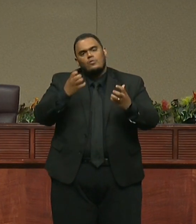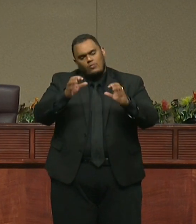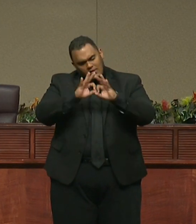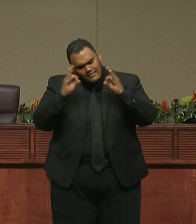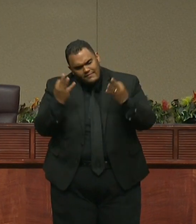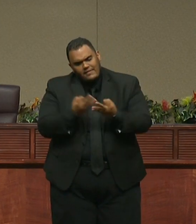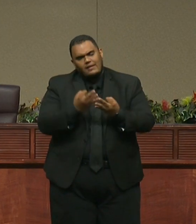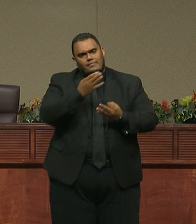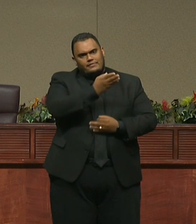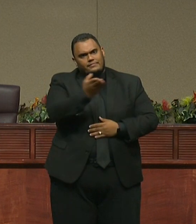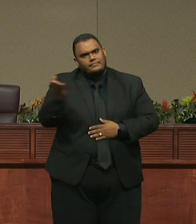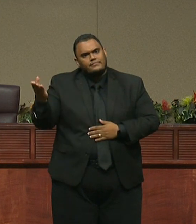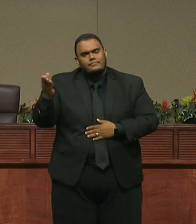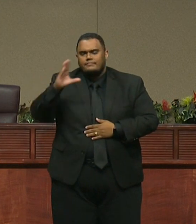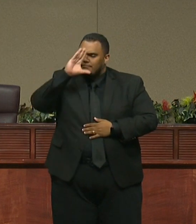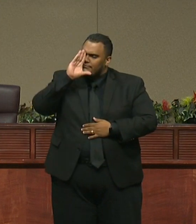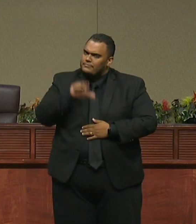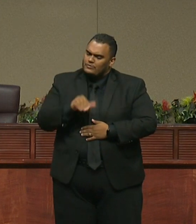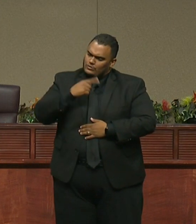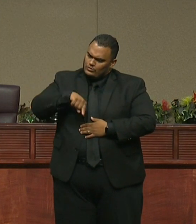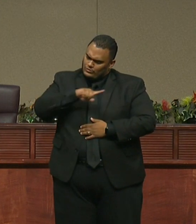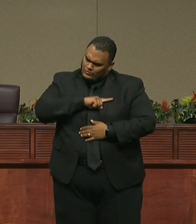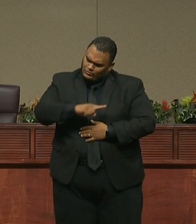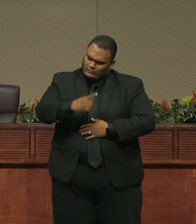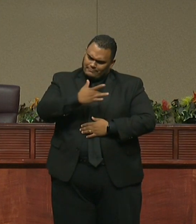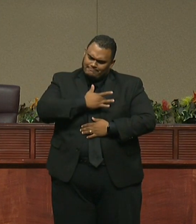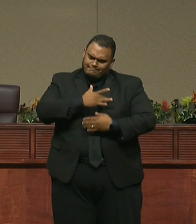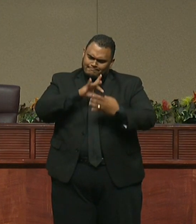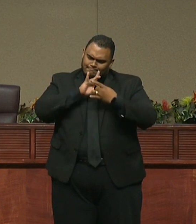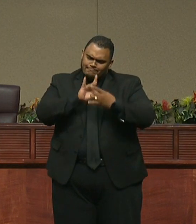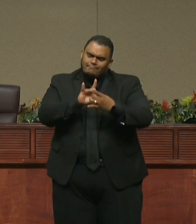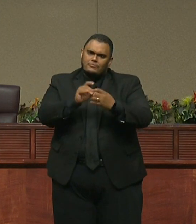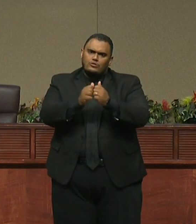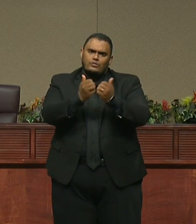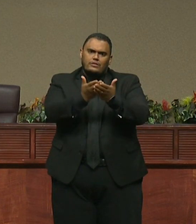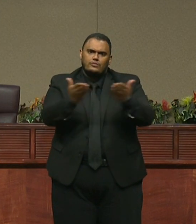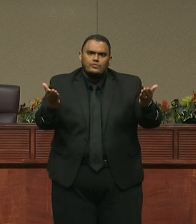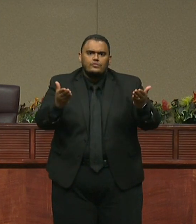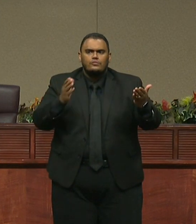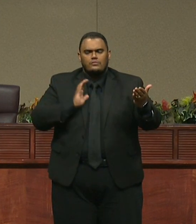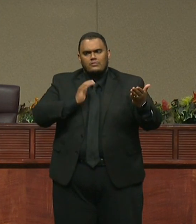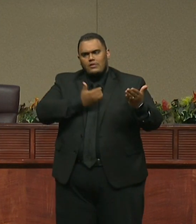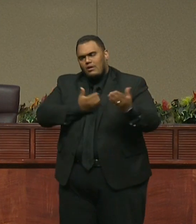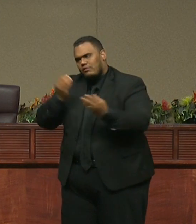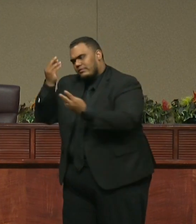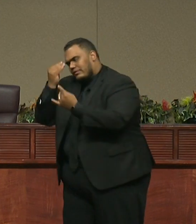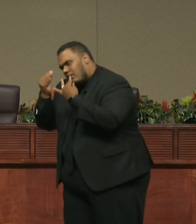really are with you guys, and our thoughts and prayers are with you.